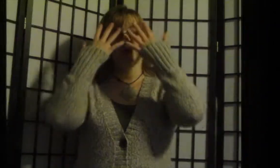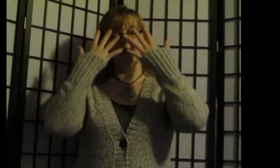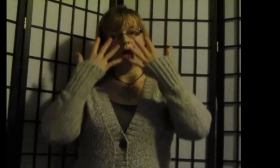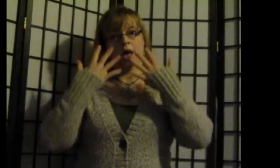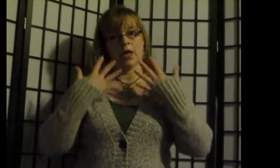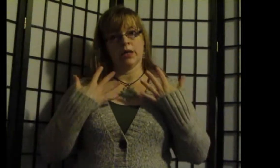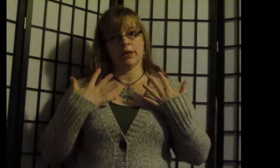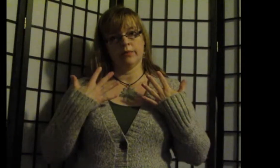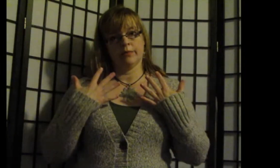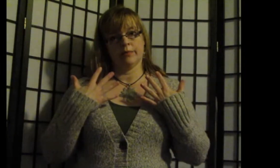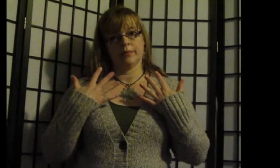Sad.